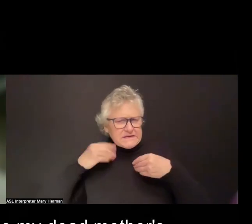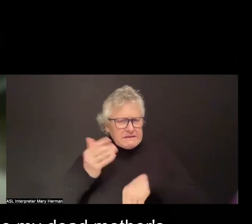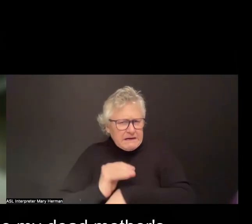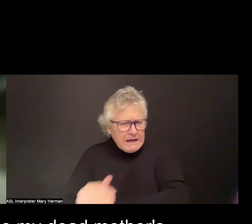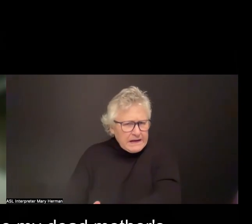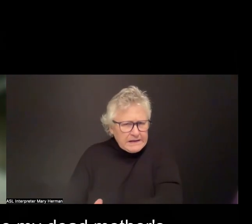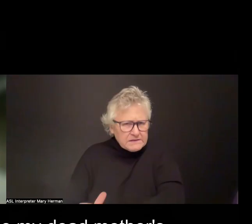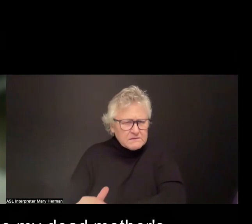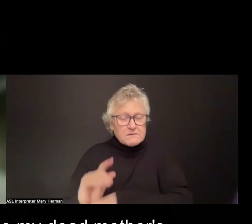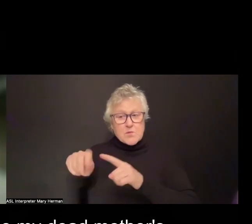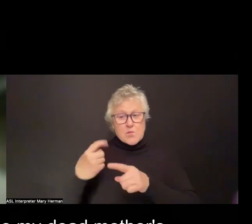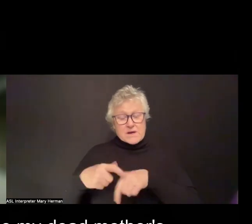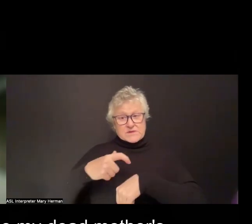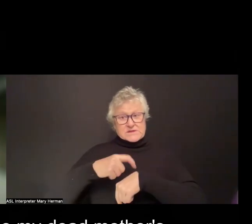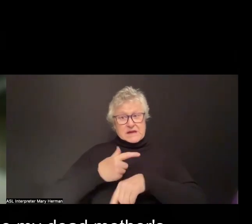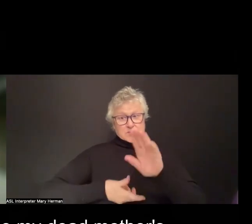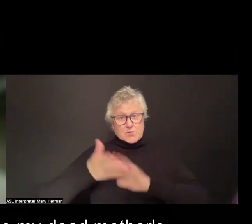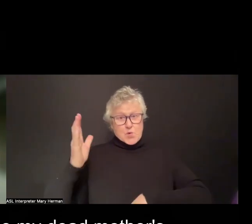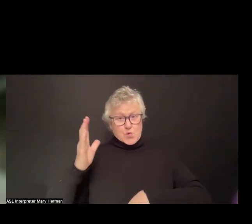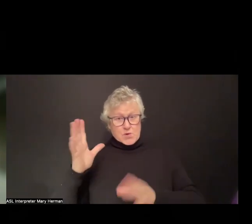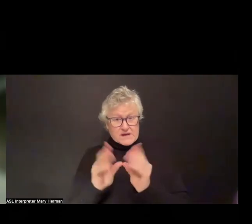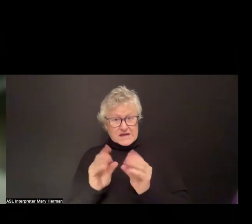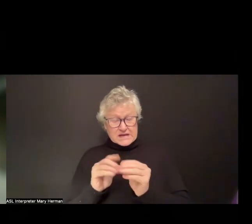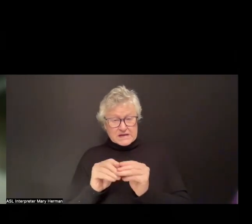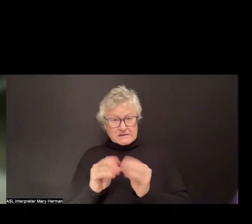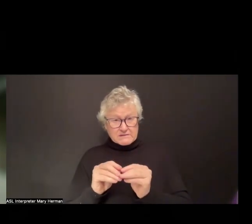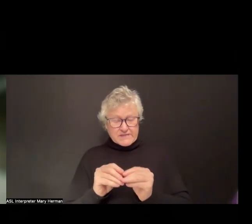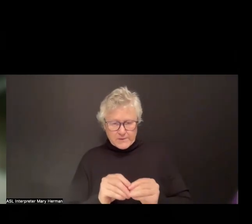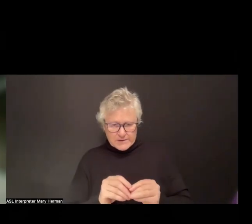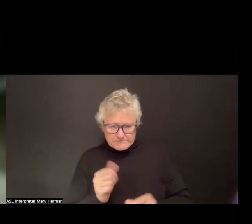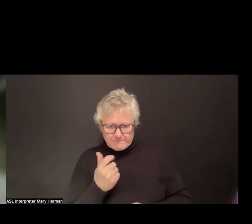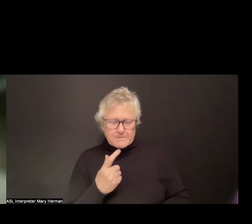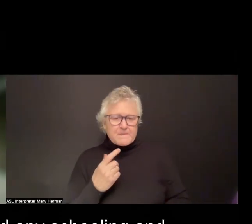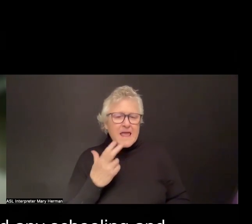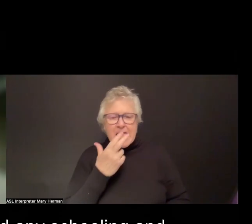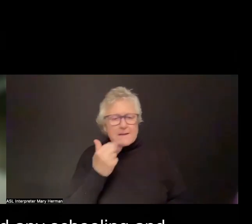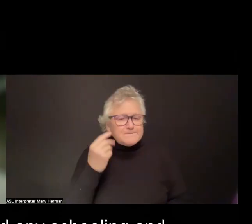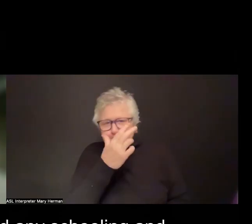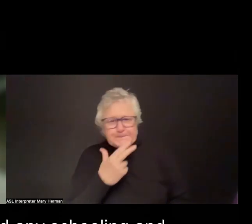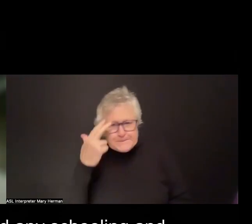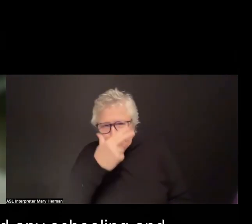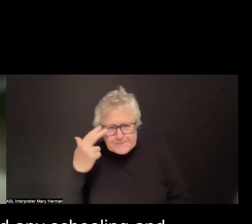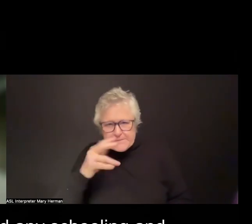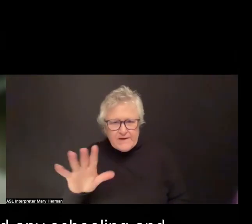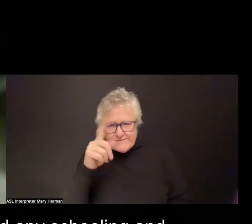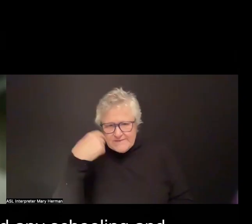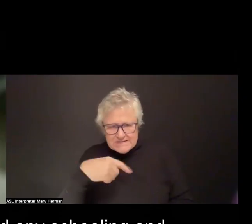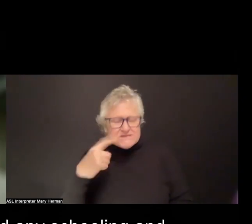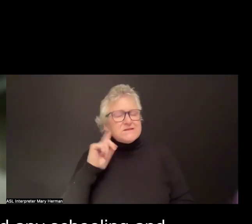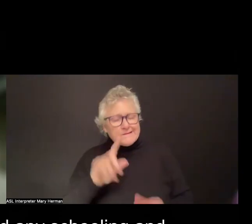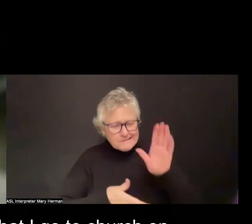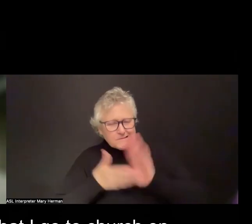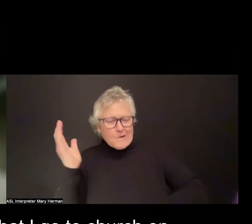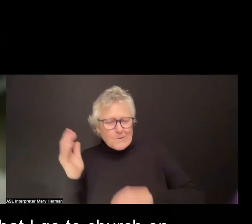Tomlinson might be my dead mother's cousin, or perhaps she was her aunt. I don't remember. Though I never had any schooling and cannot read the